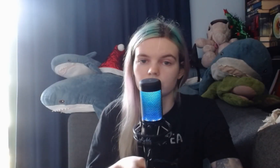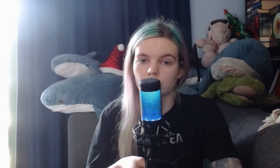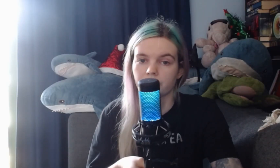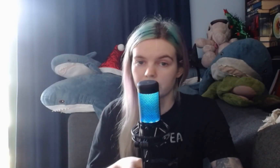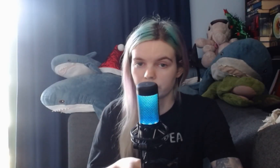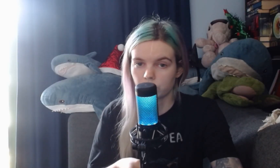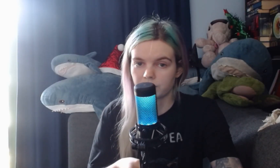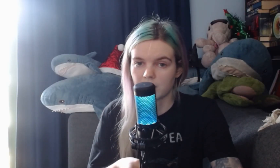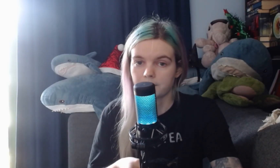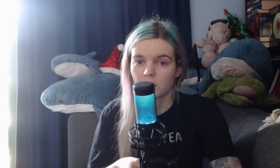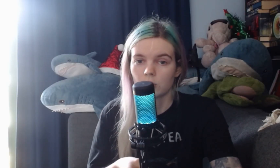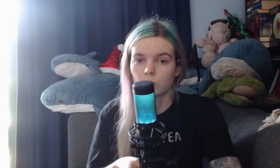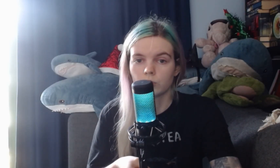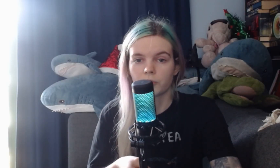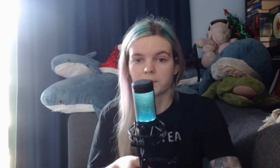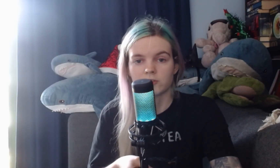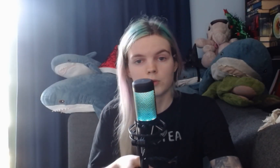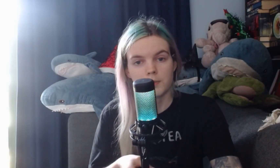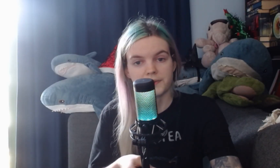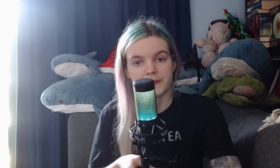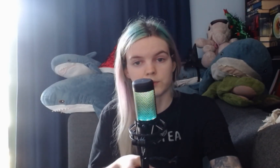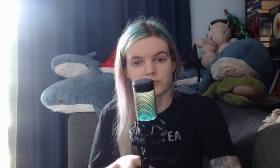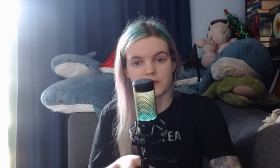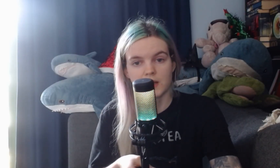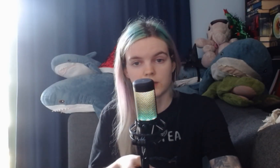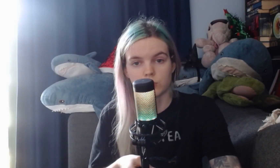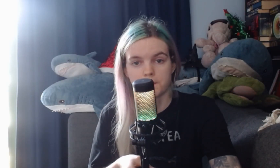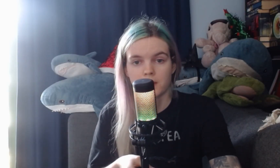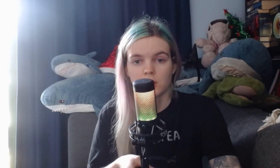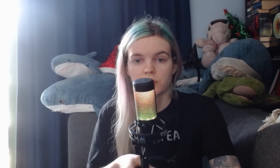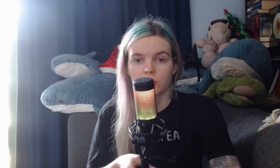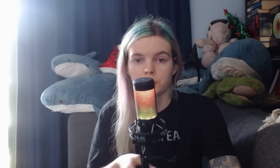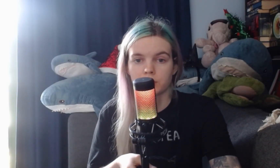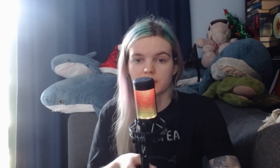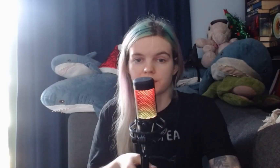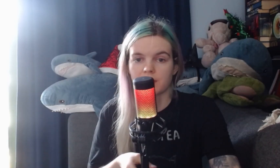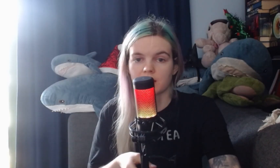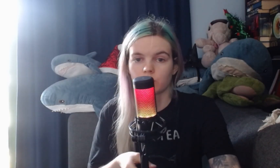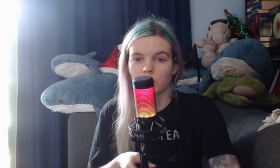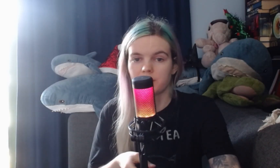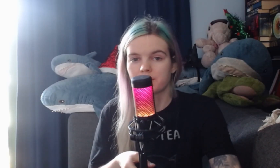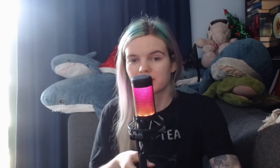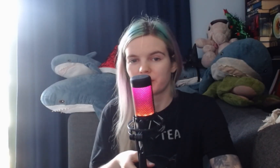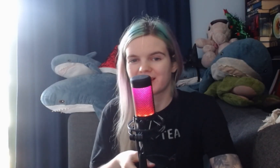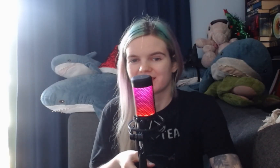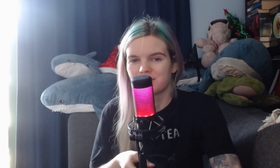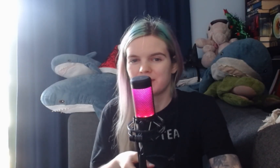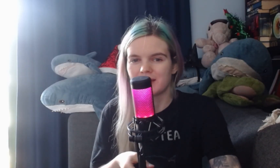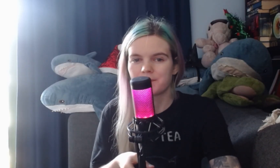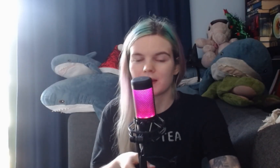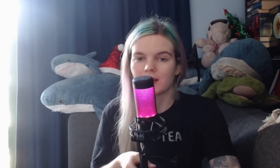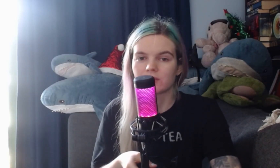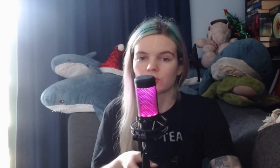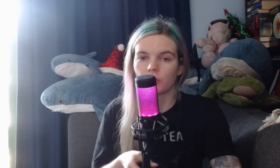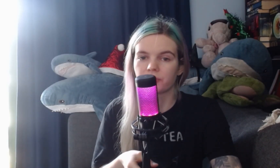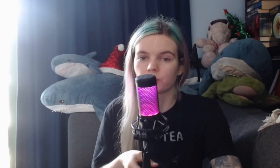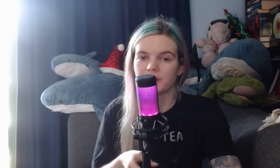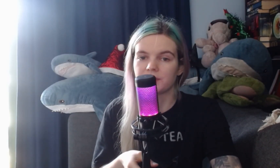Zhang Tsuva, who knows much more about sign languages than I do. So hopefully Zhang will be a bit quicker than me and also release his